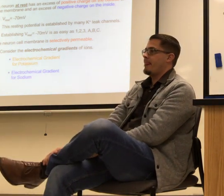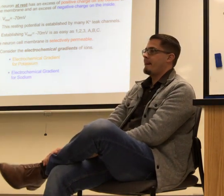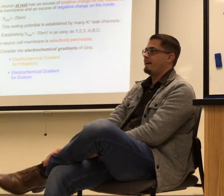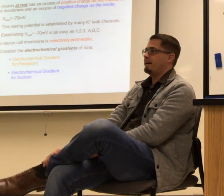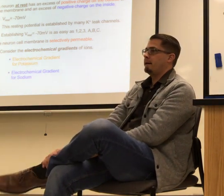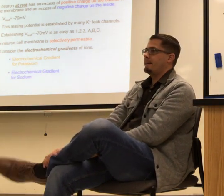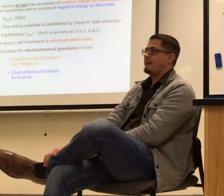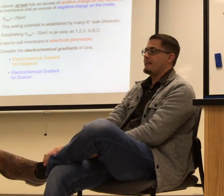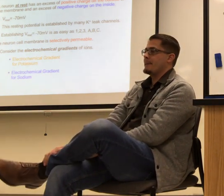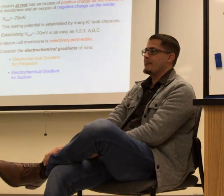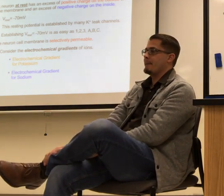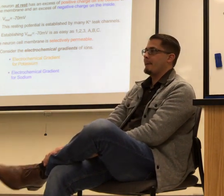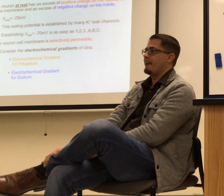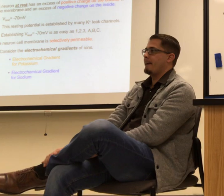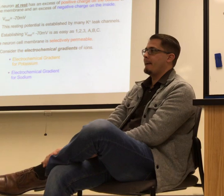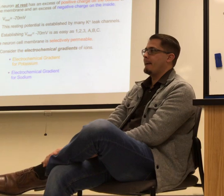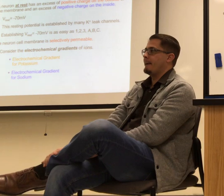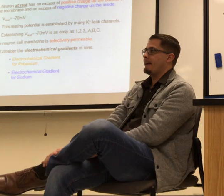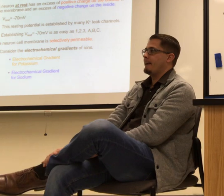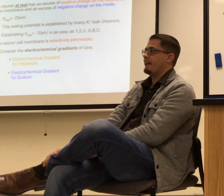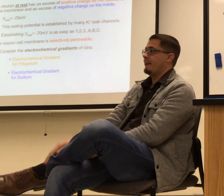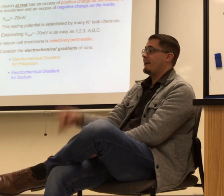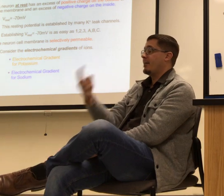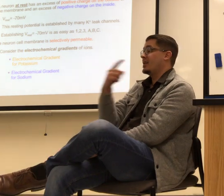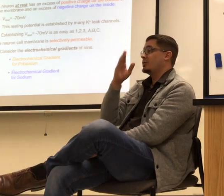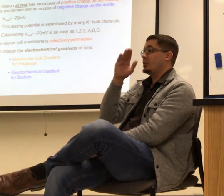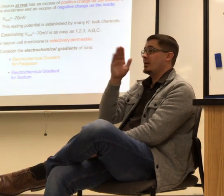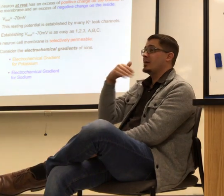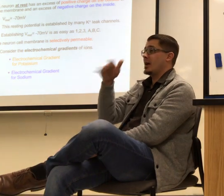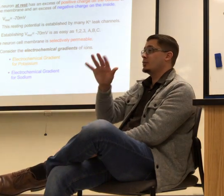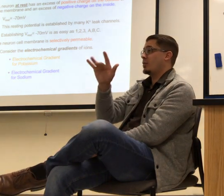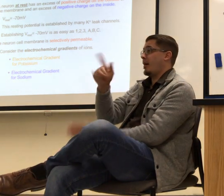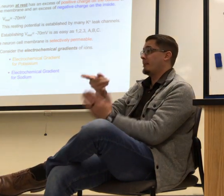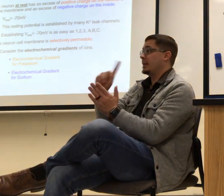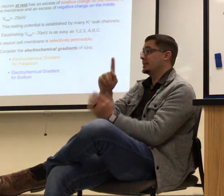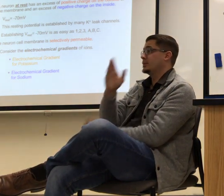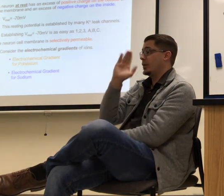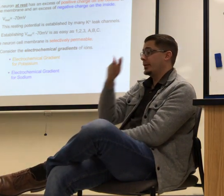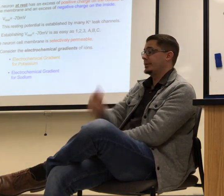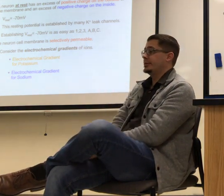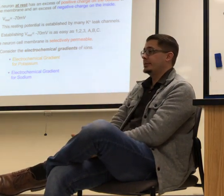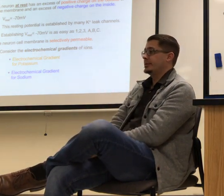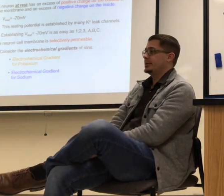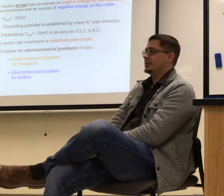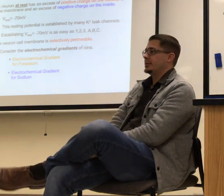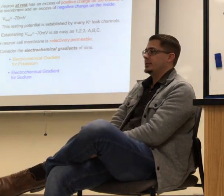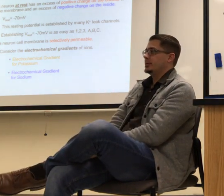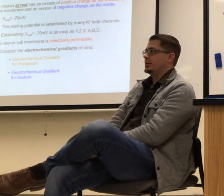potential. This will be the next 45 minutes of your life. It takes a while to explain all the details.